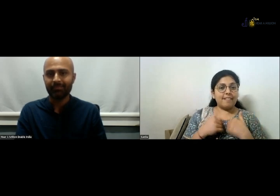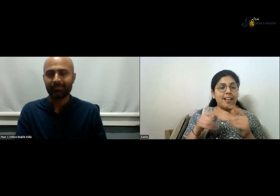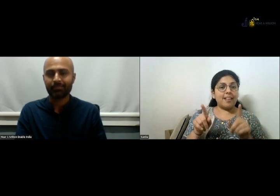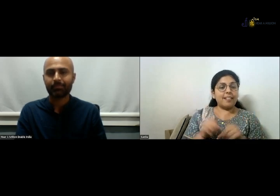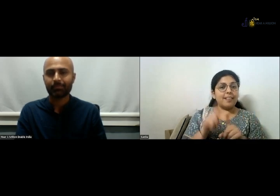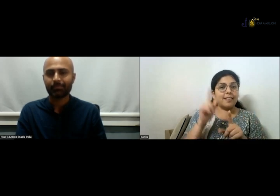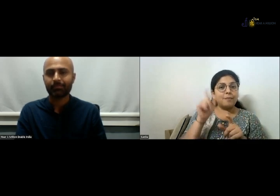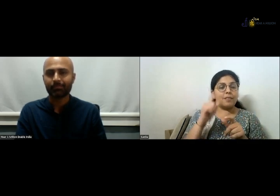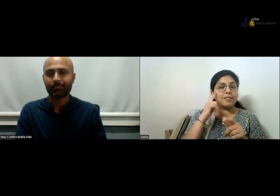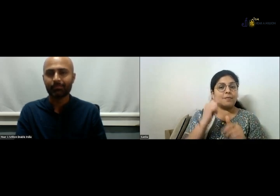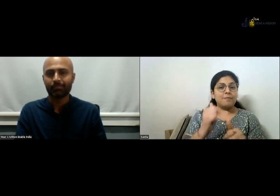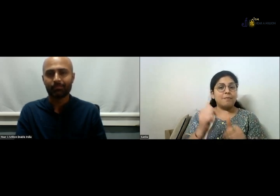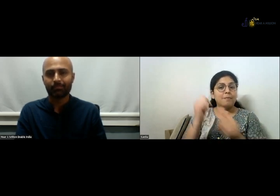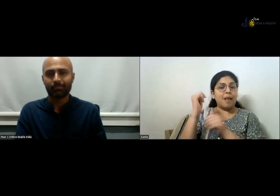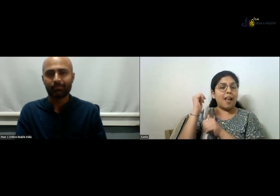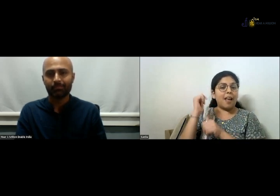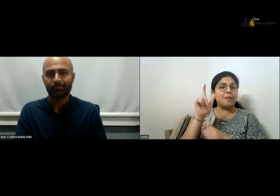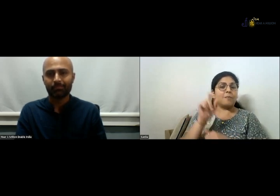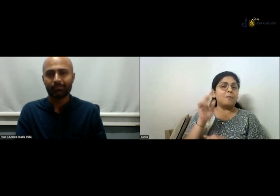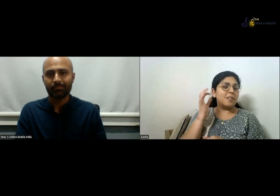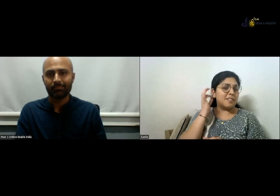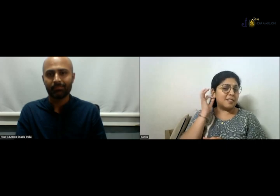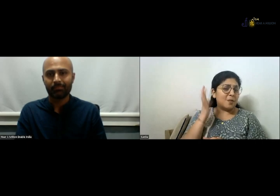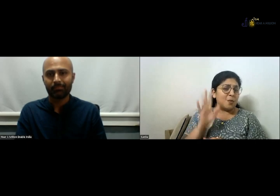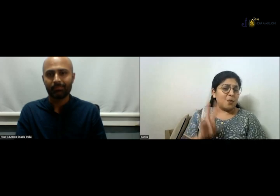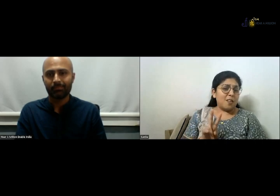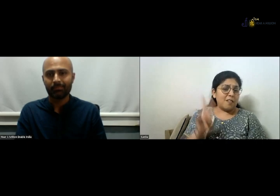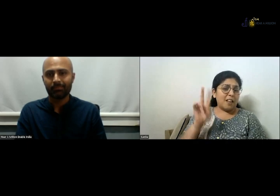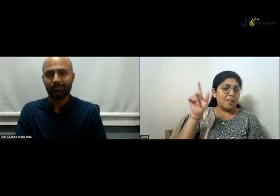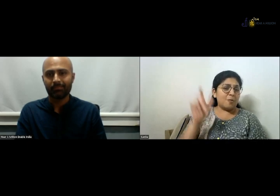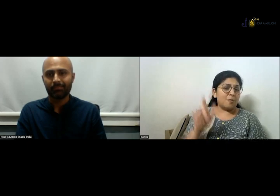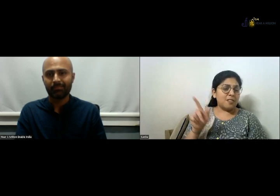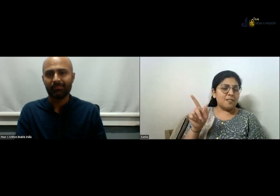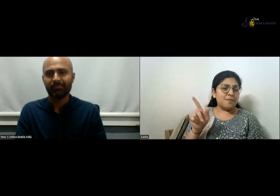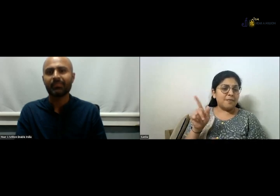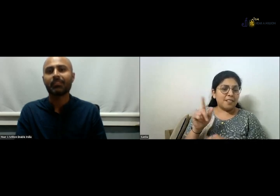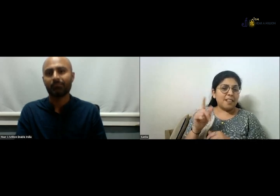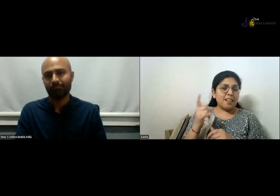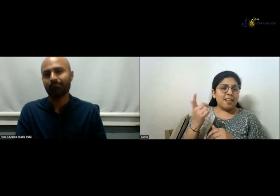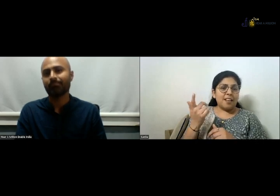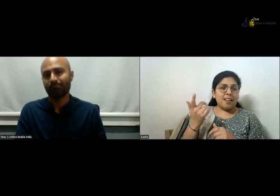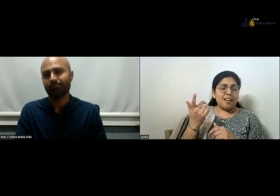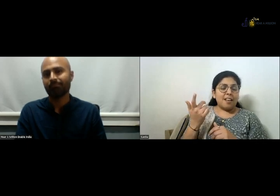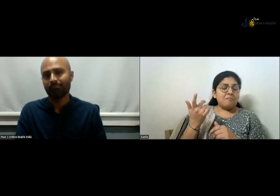I just have a fear, when I see. So